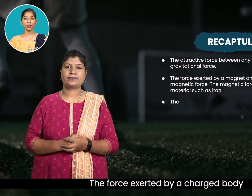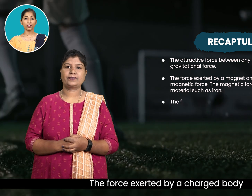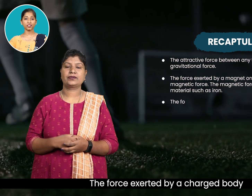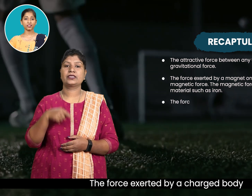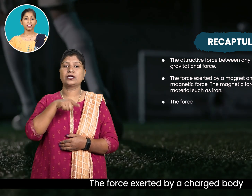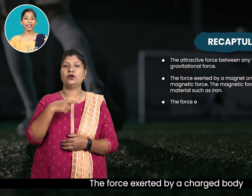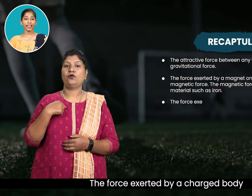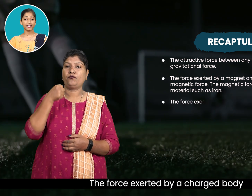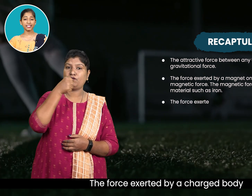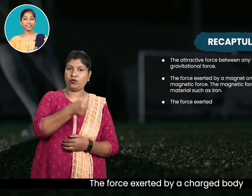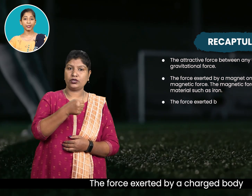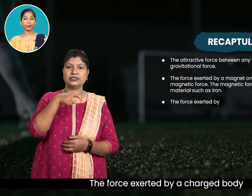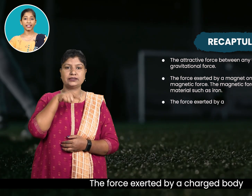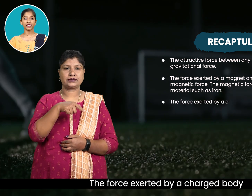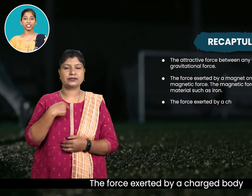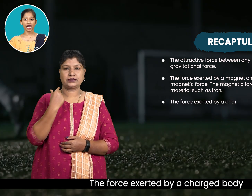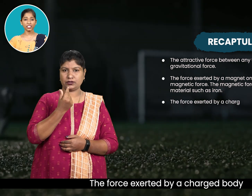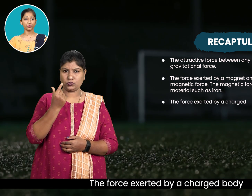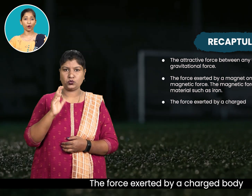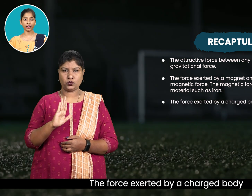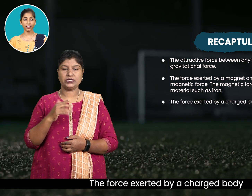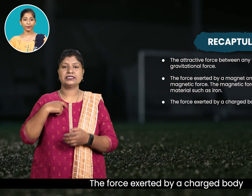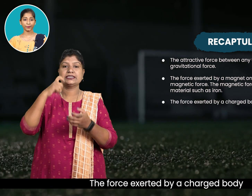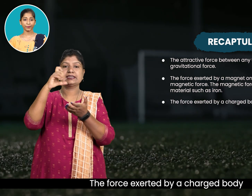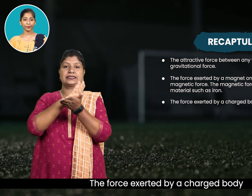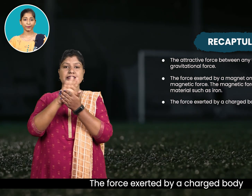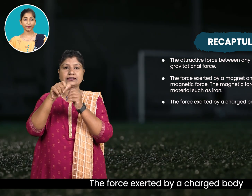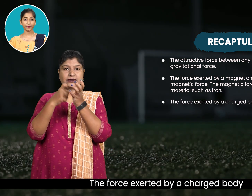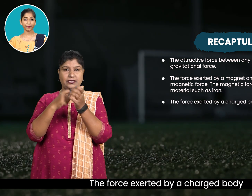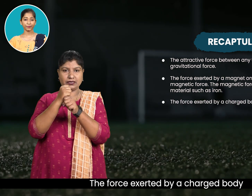The force exerted by a charged body